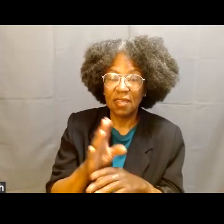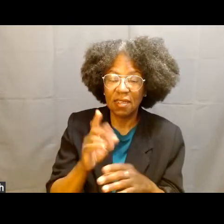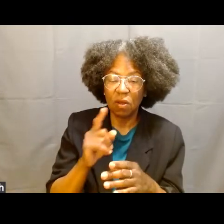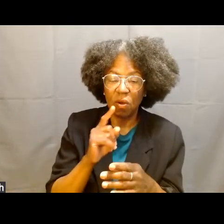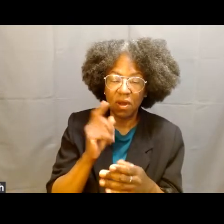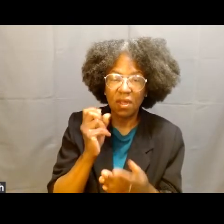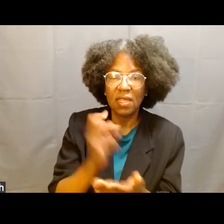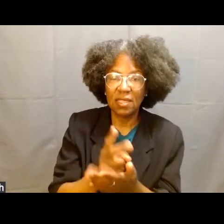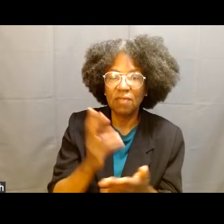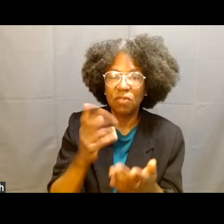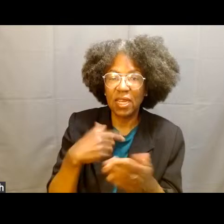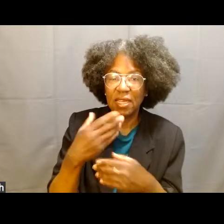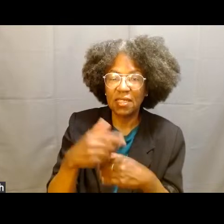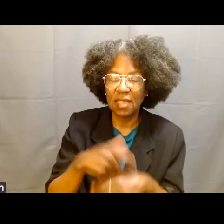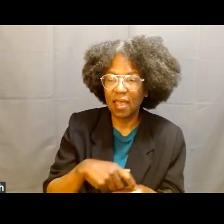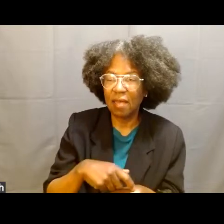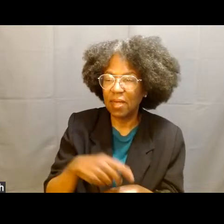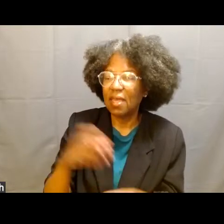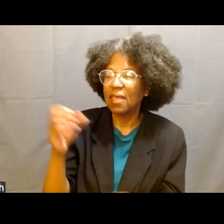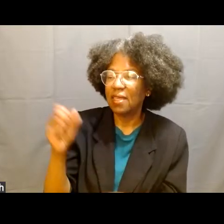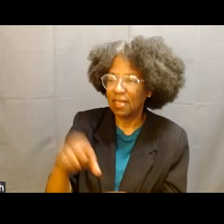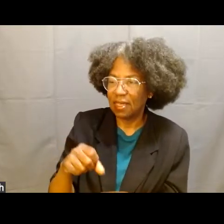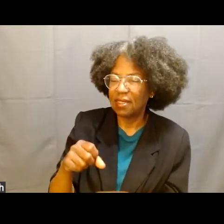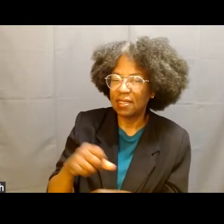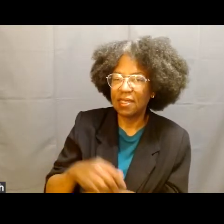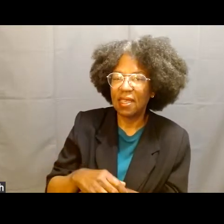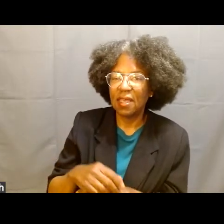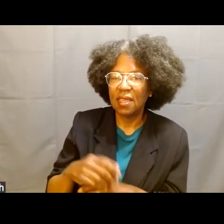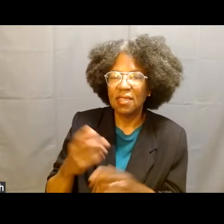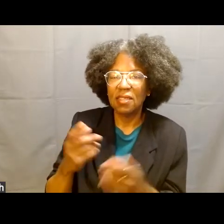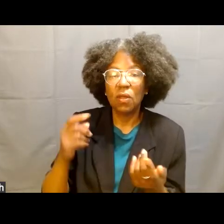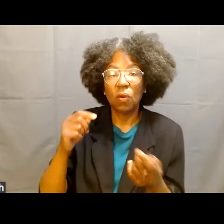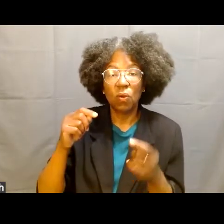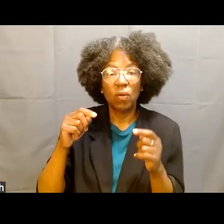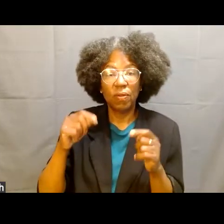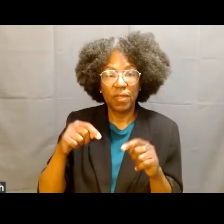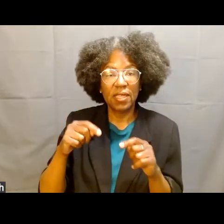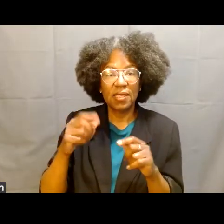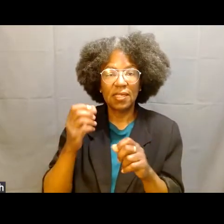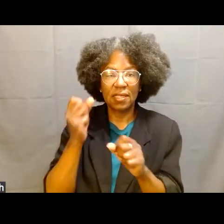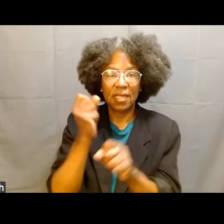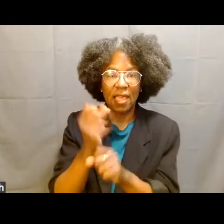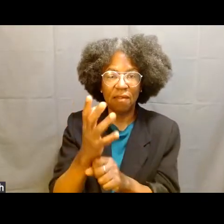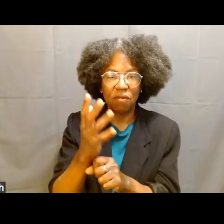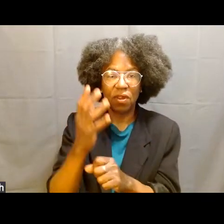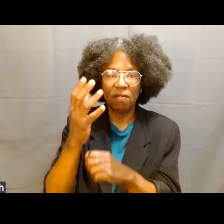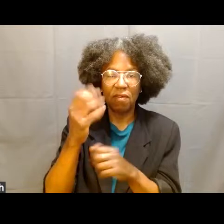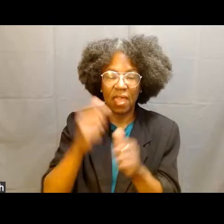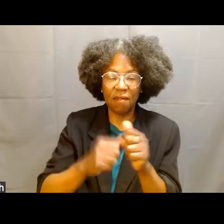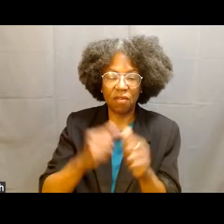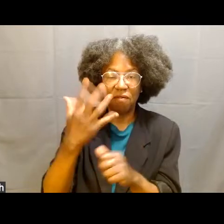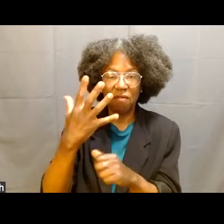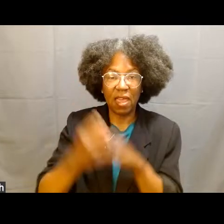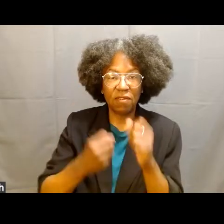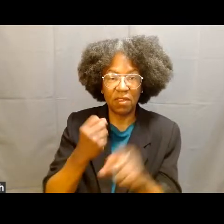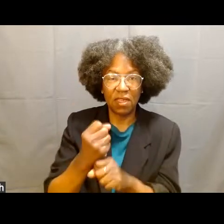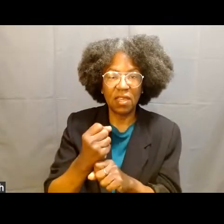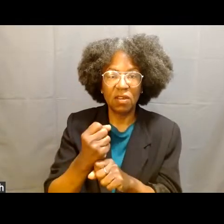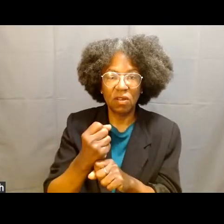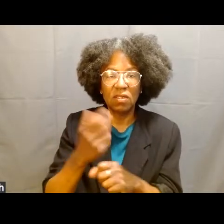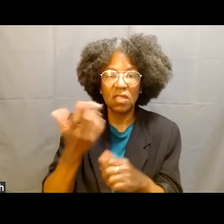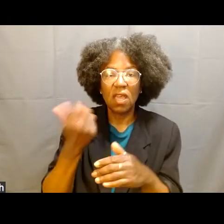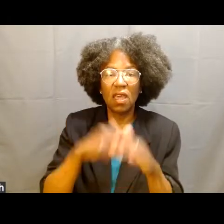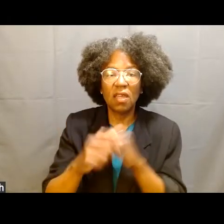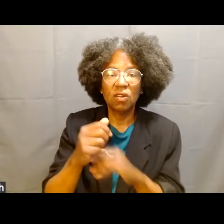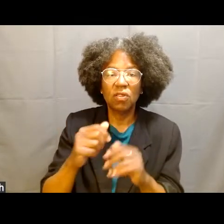Yes, This one's- so For approval, it looks like. this is the every 5-year update to the amounts under the uniform cost